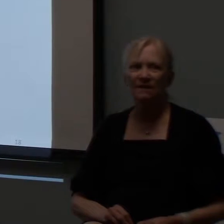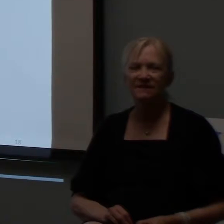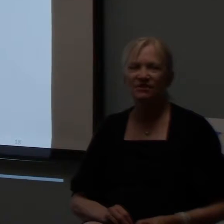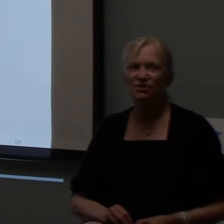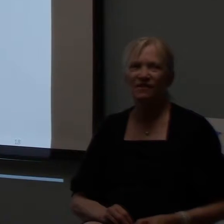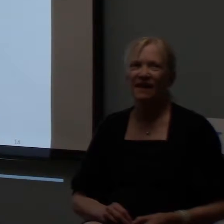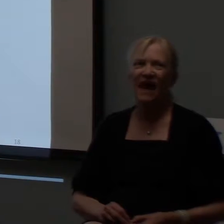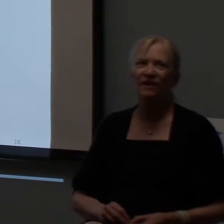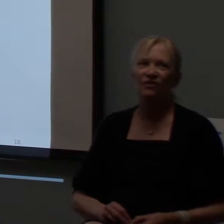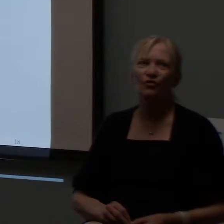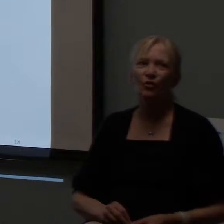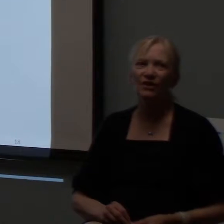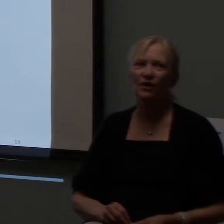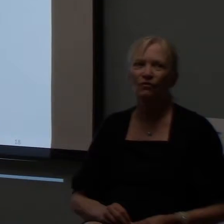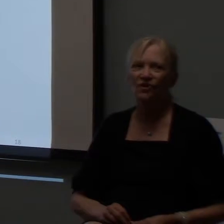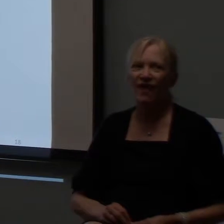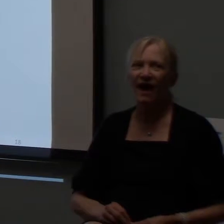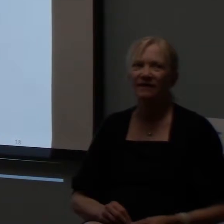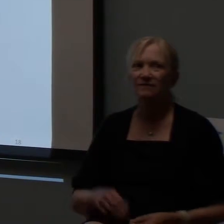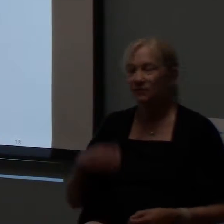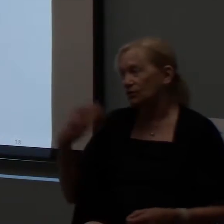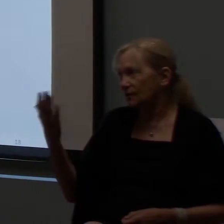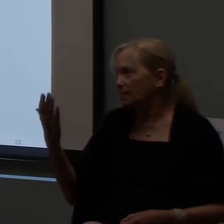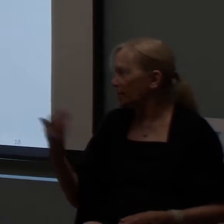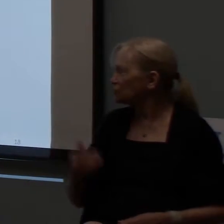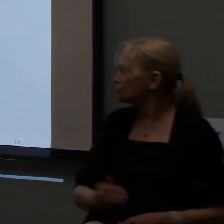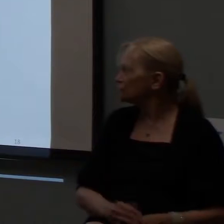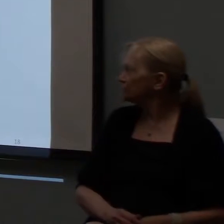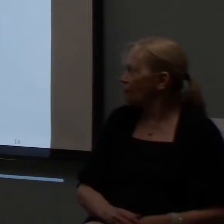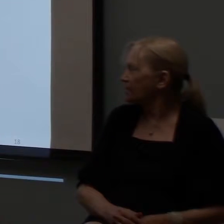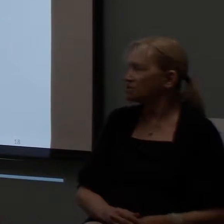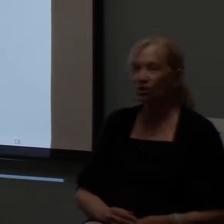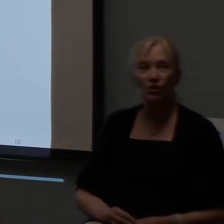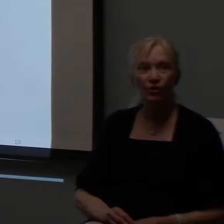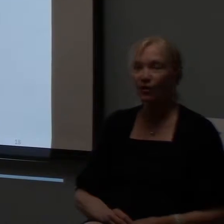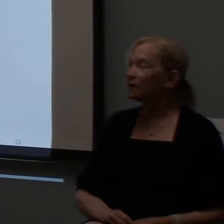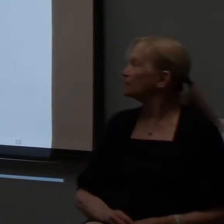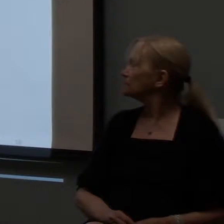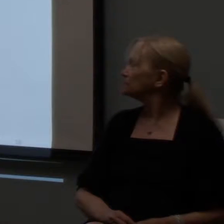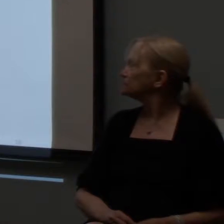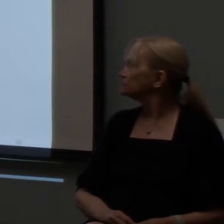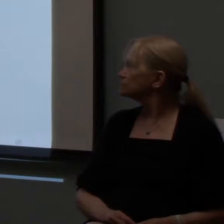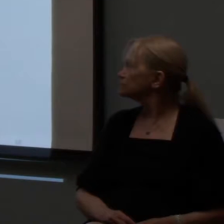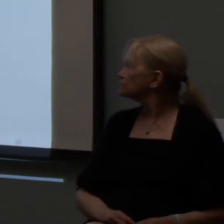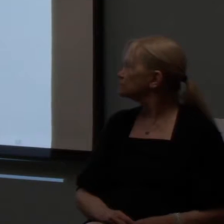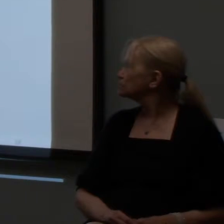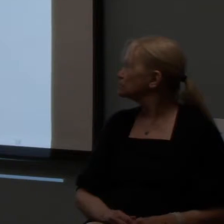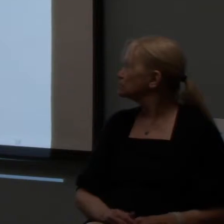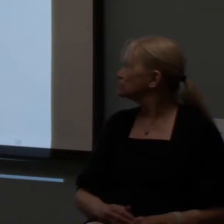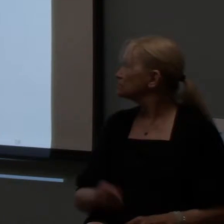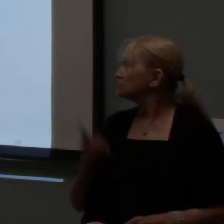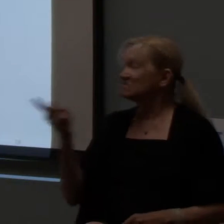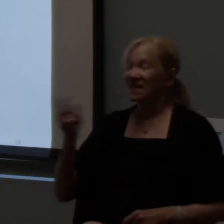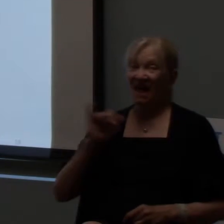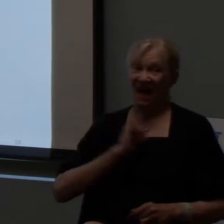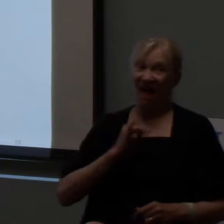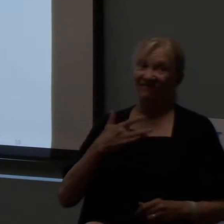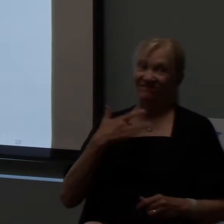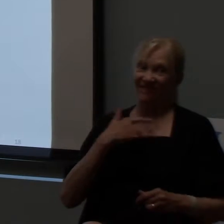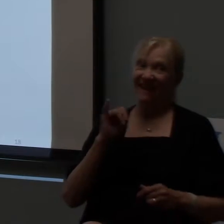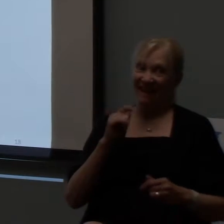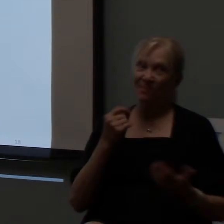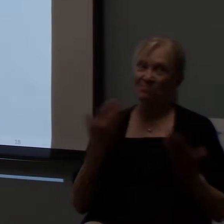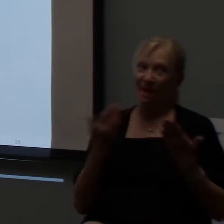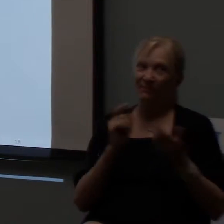a politician that had authority over that, compared to perhaps a clerk. I think it could change here. We